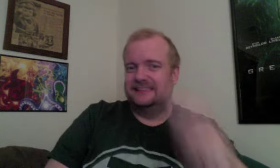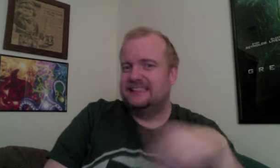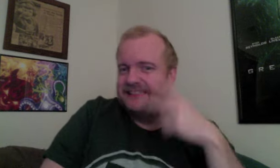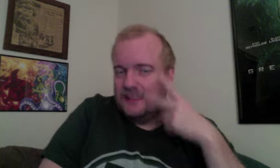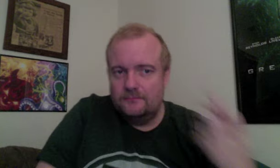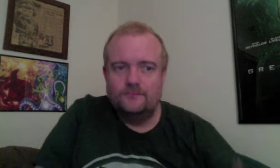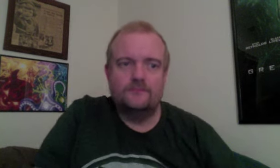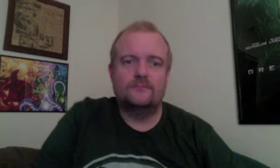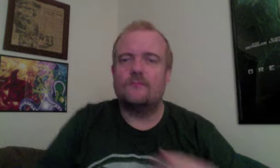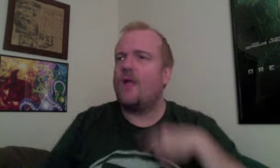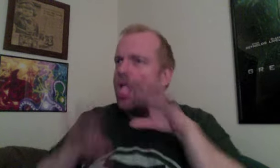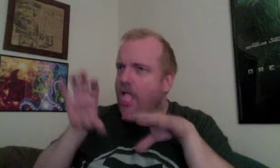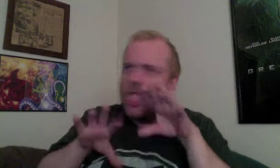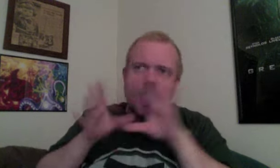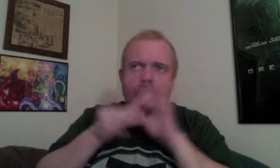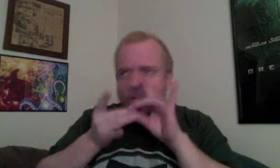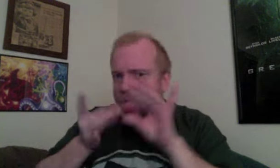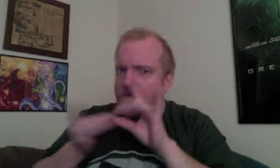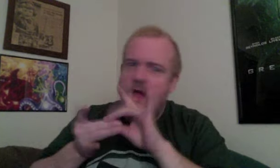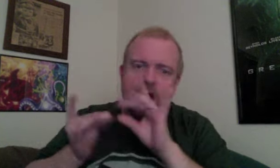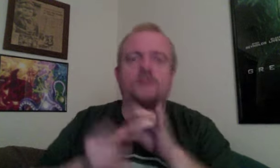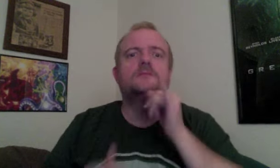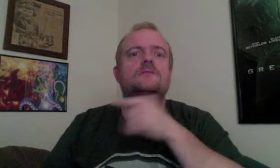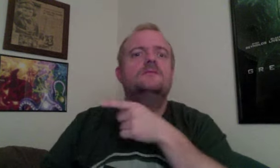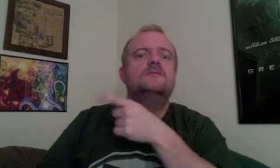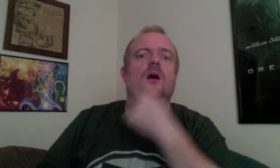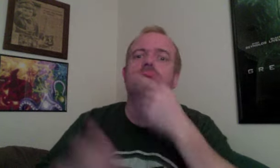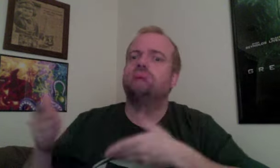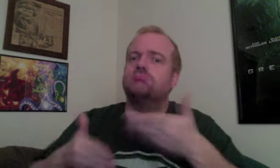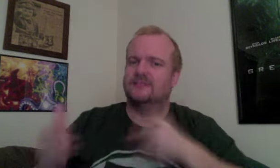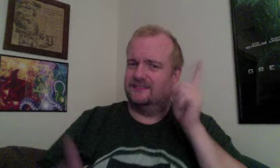a scientifically accurate description of natural phenomena.